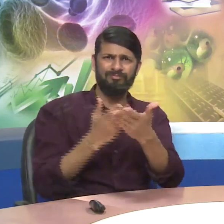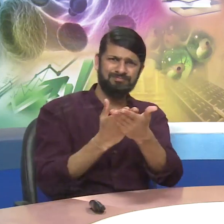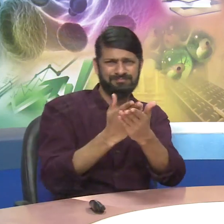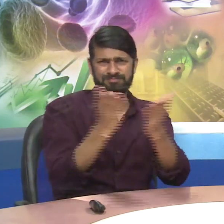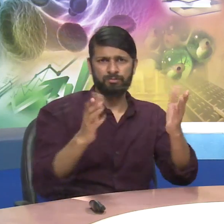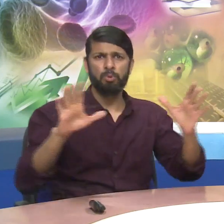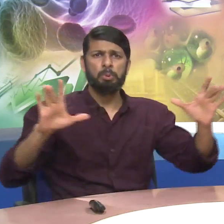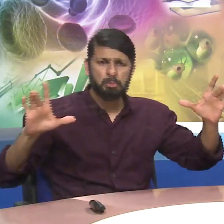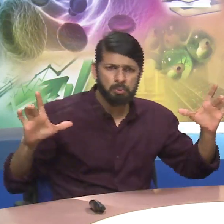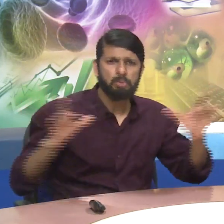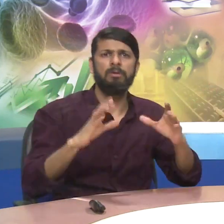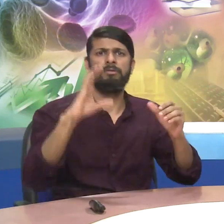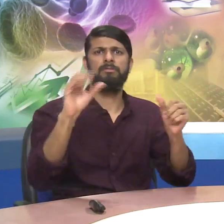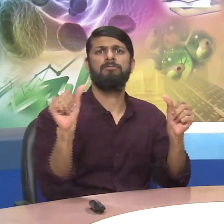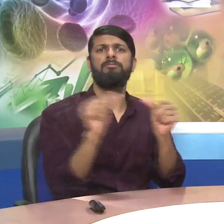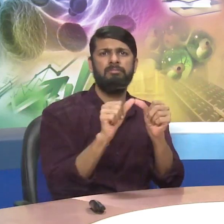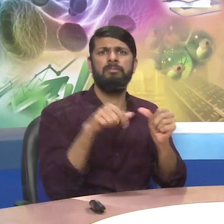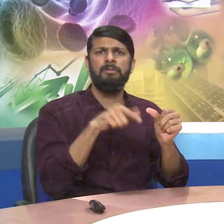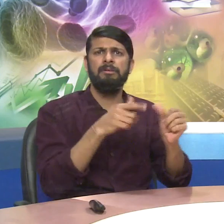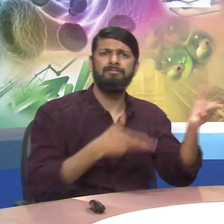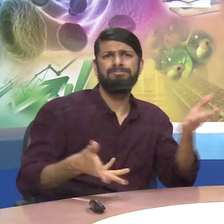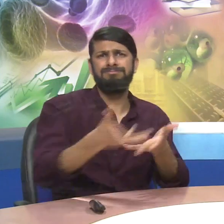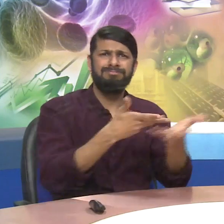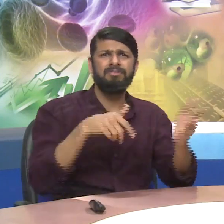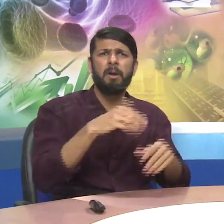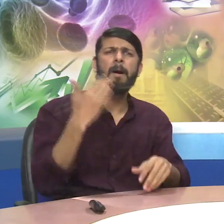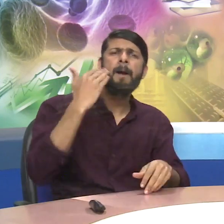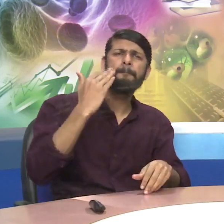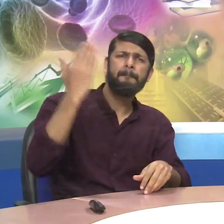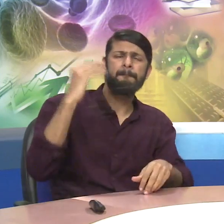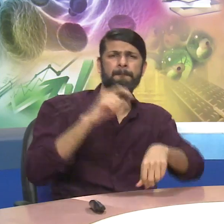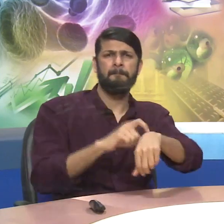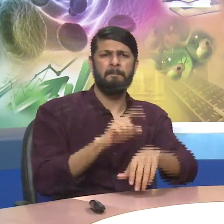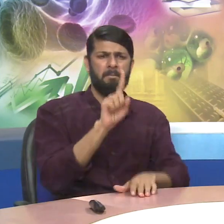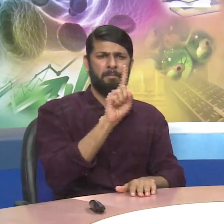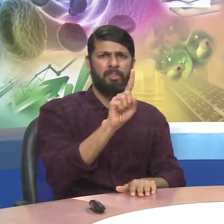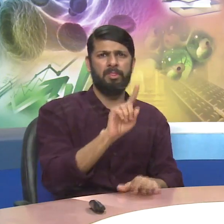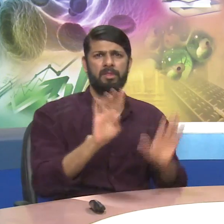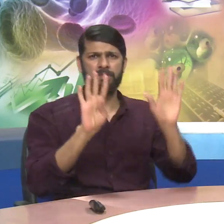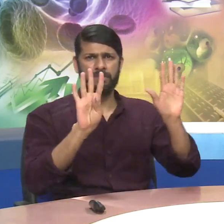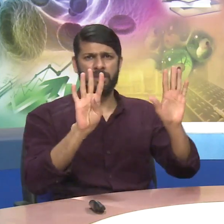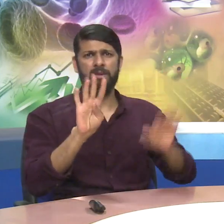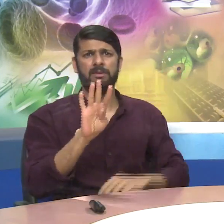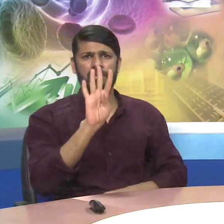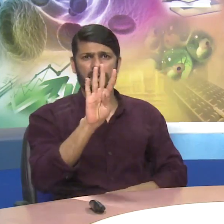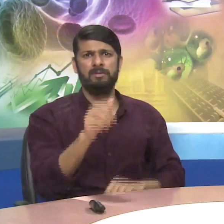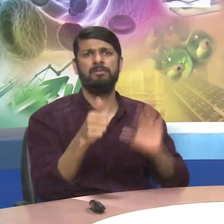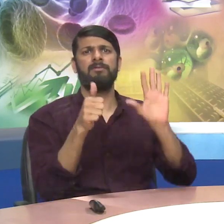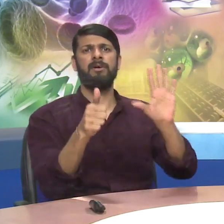The Constitution of India was framed by the Constituent Assembly in the year